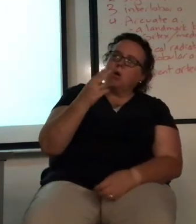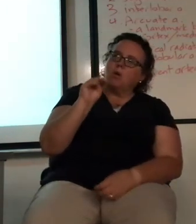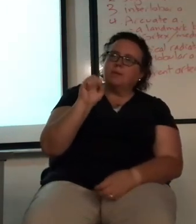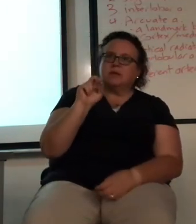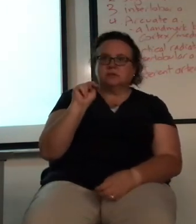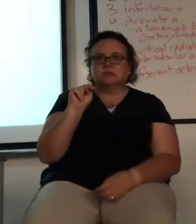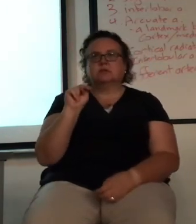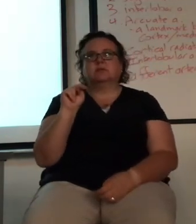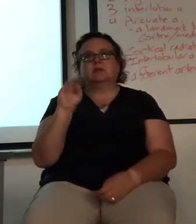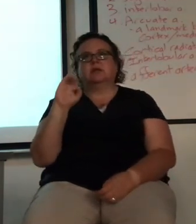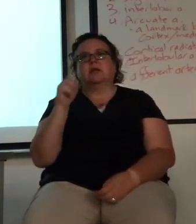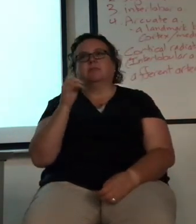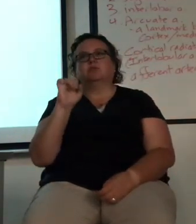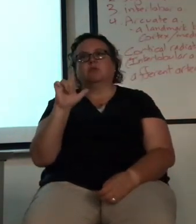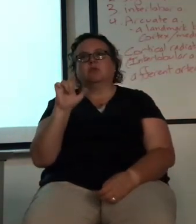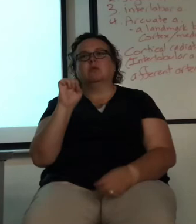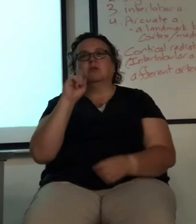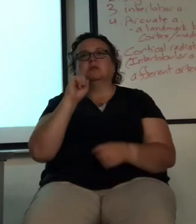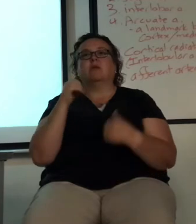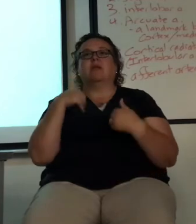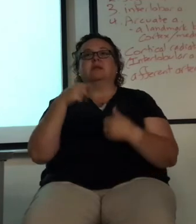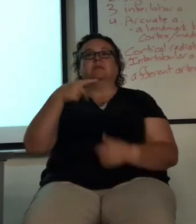Bowman's capsule, so that's the PCT.